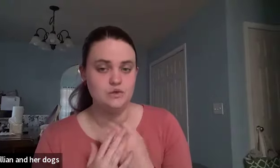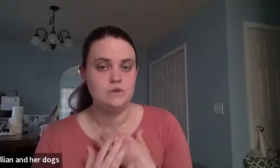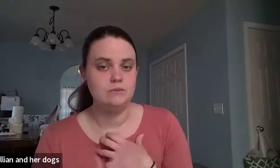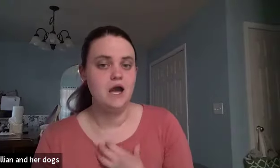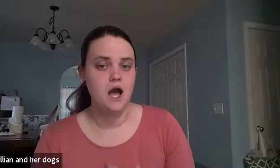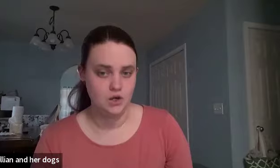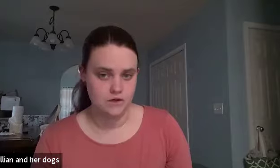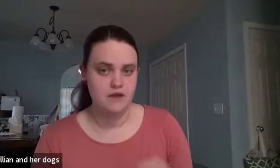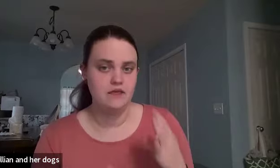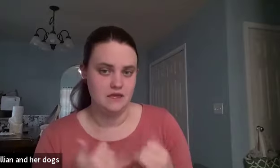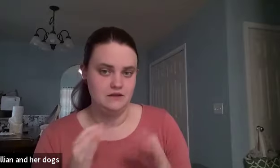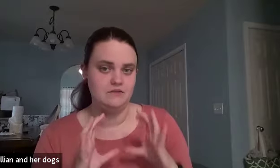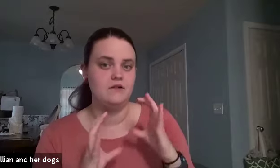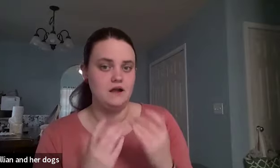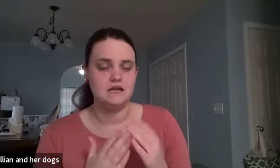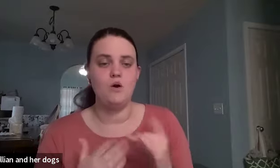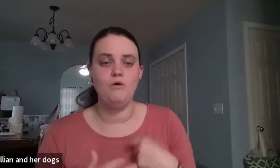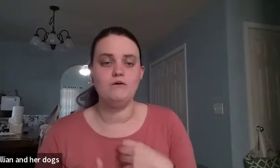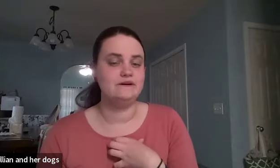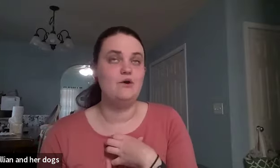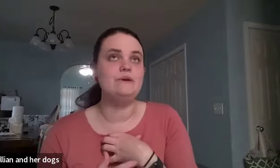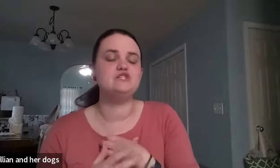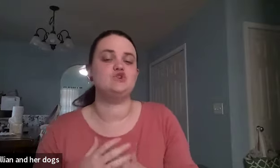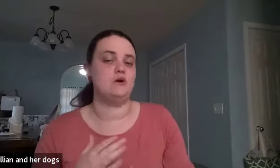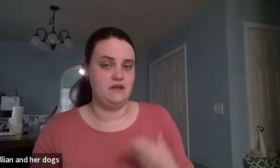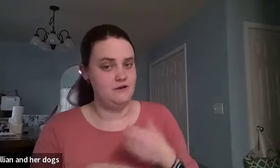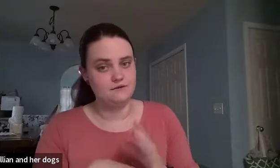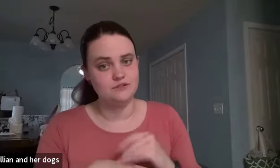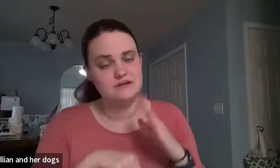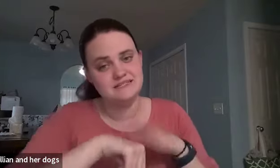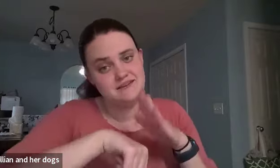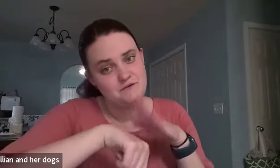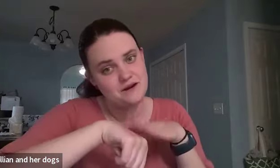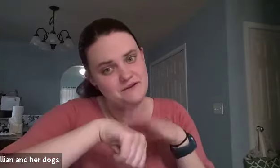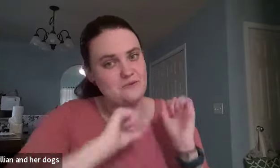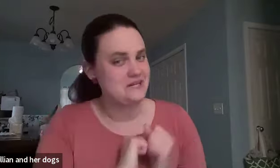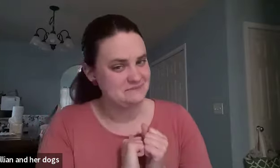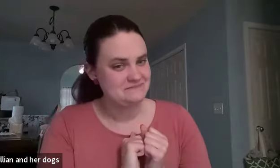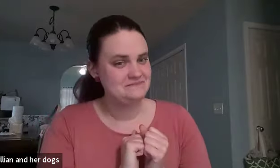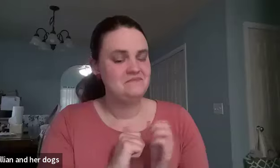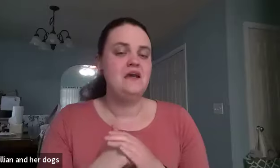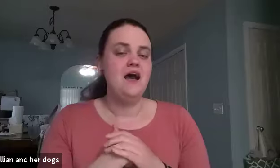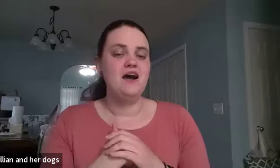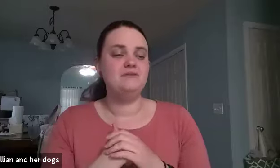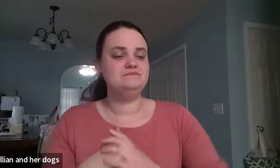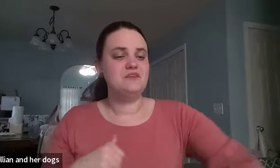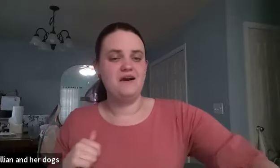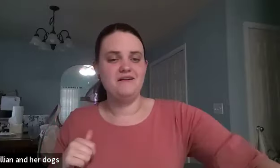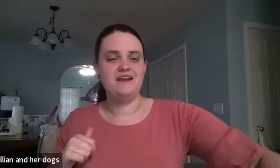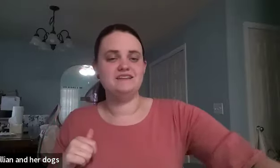You will be hungry by the end of the class. I'm always starving afterwards. I always like to give everyone a fair warning. All right, guys.